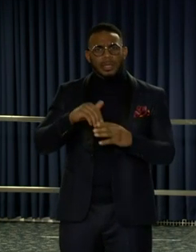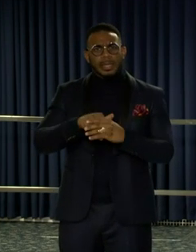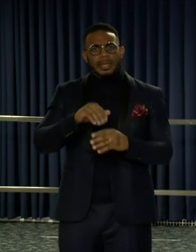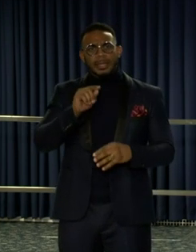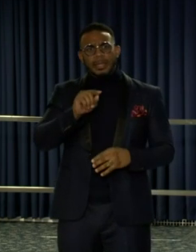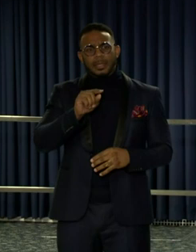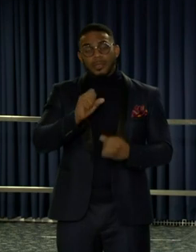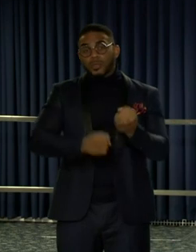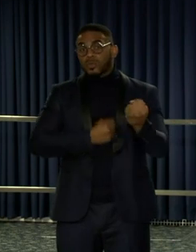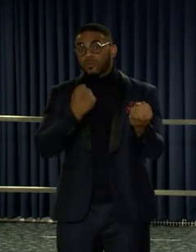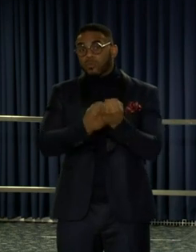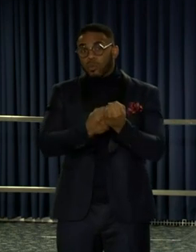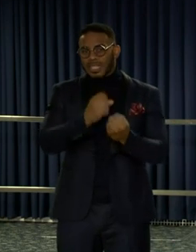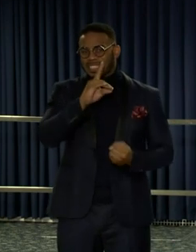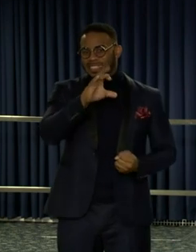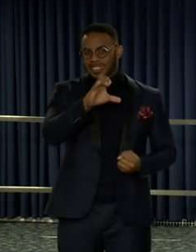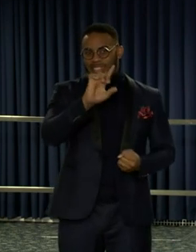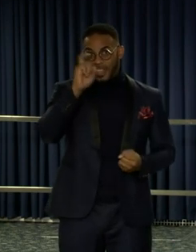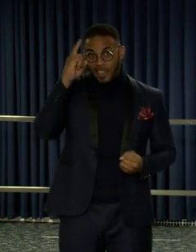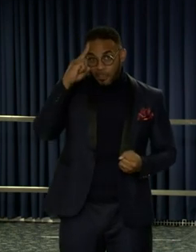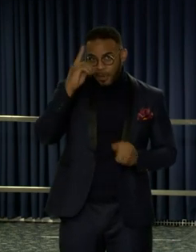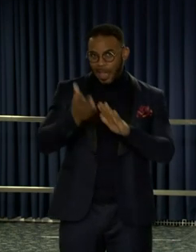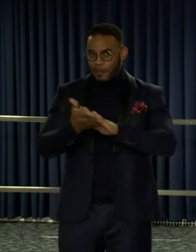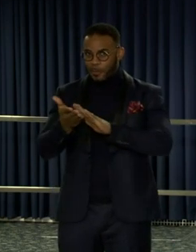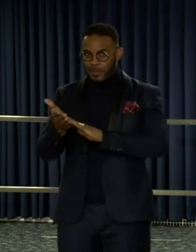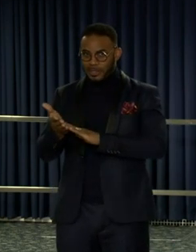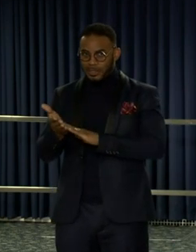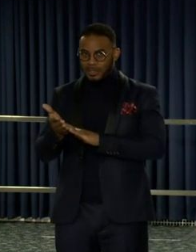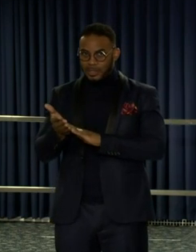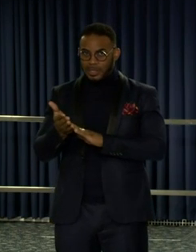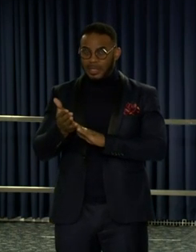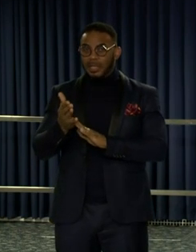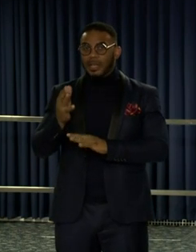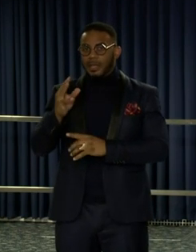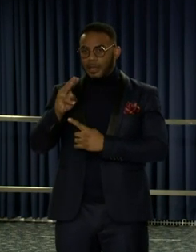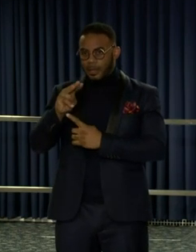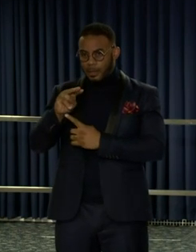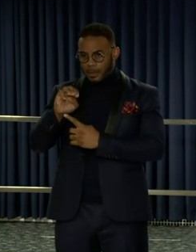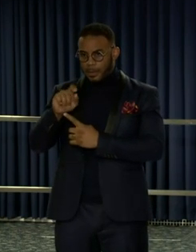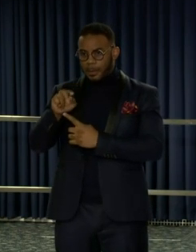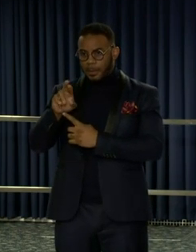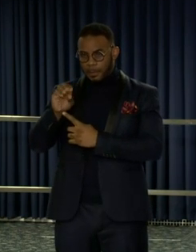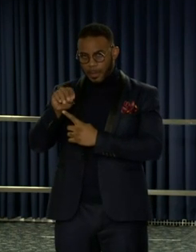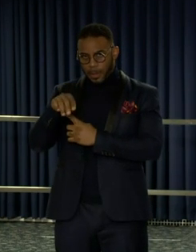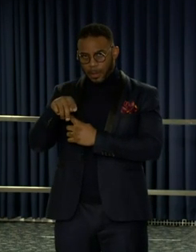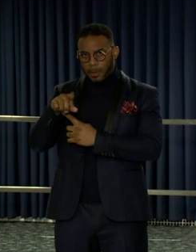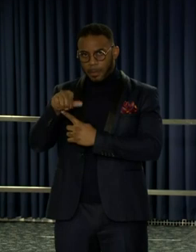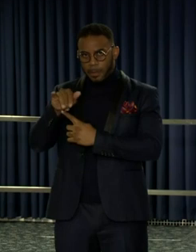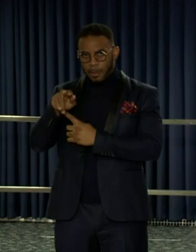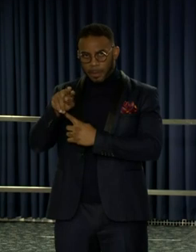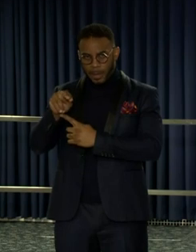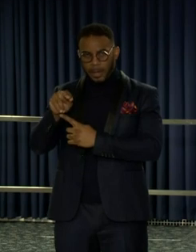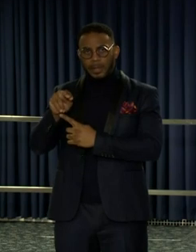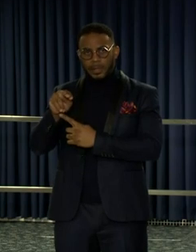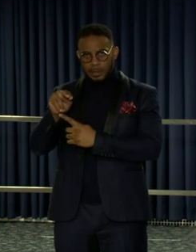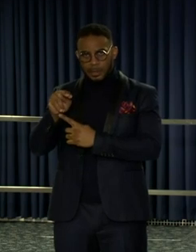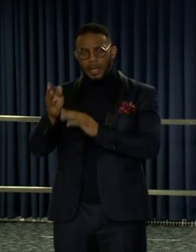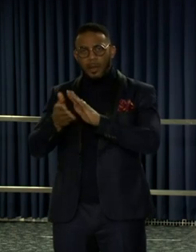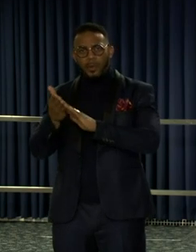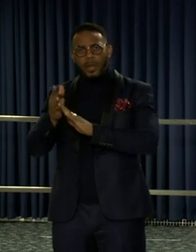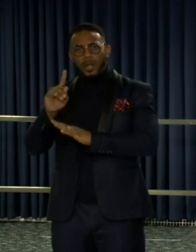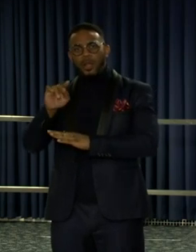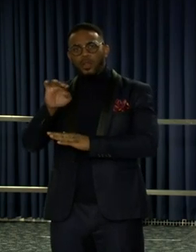in supporting the D.C. government's operations, the Metropolitan Police Department traffic box, and